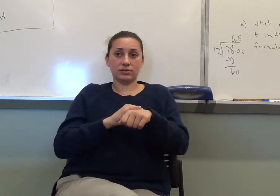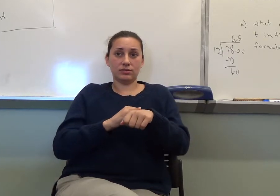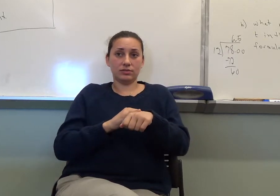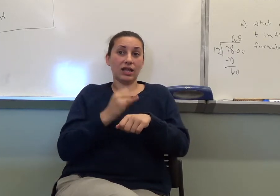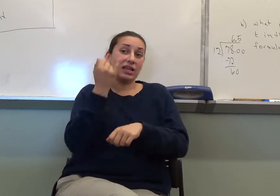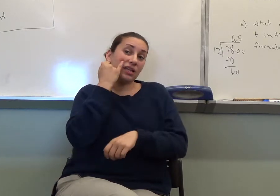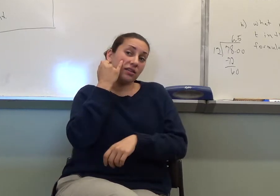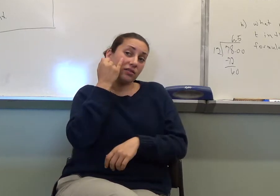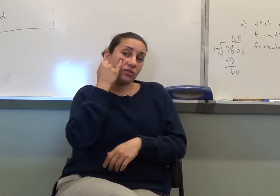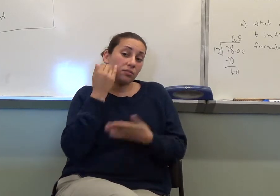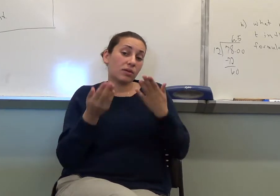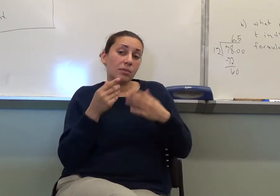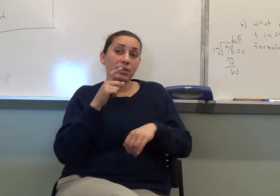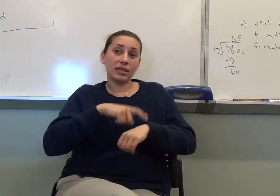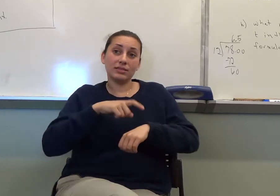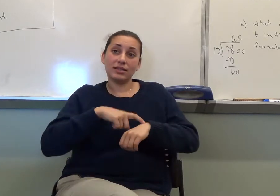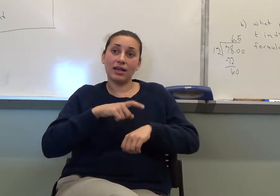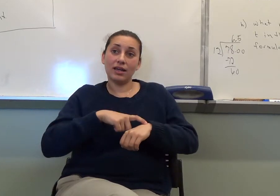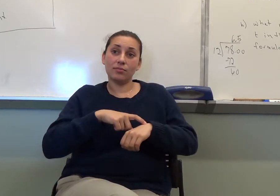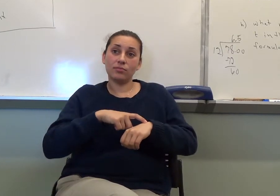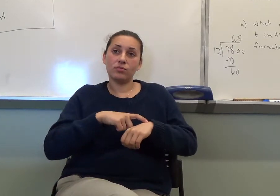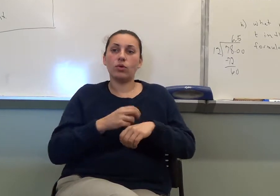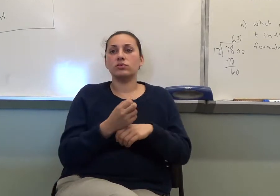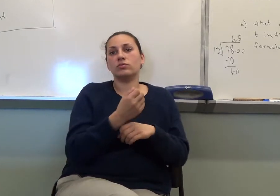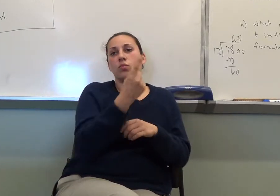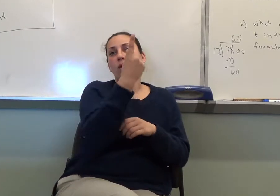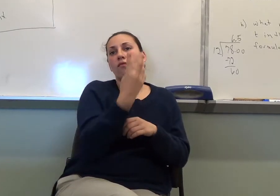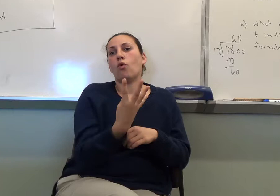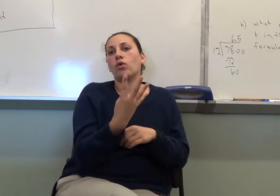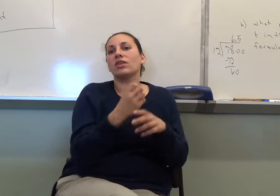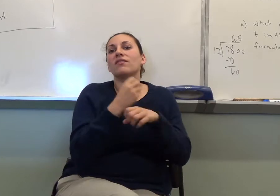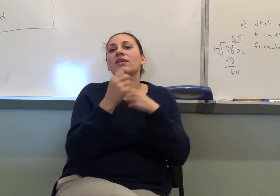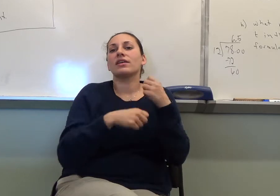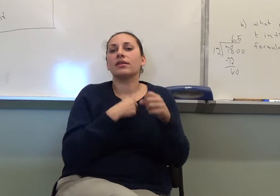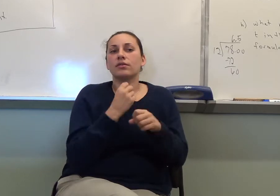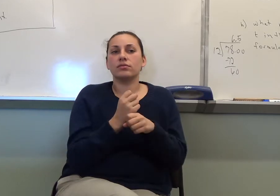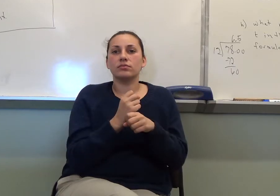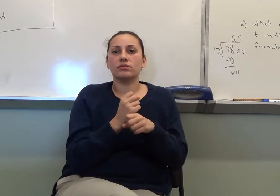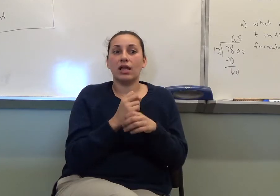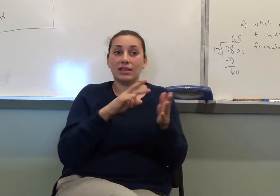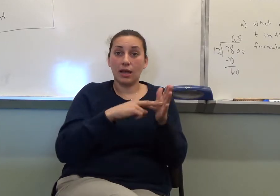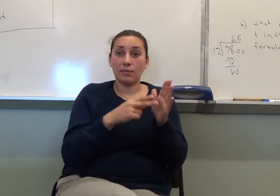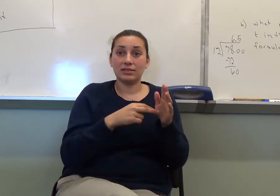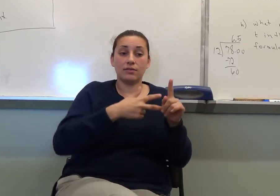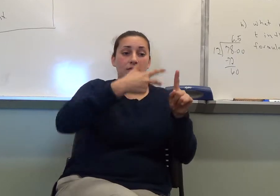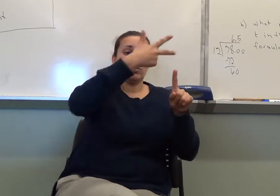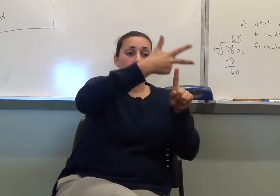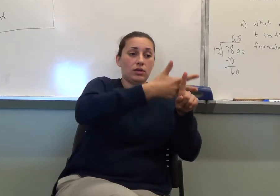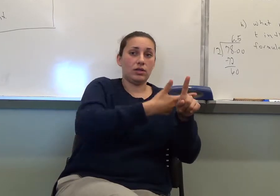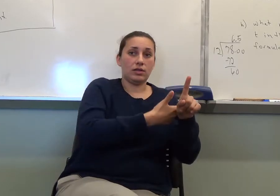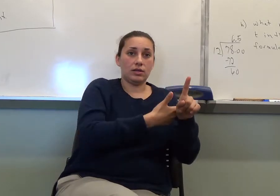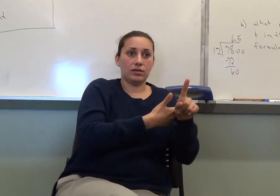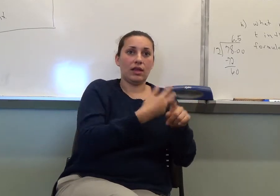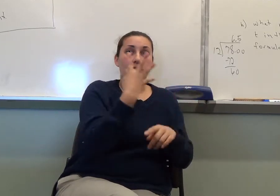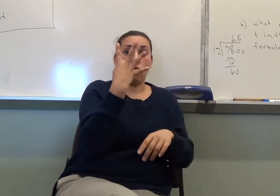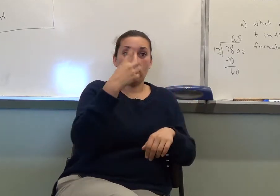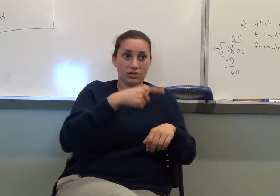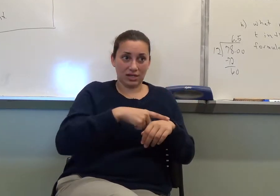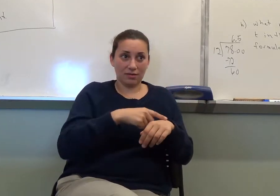were talking about it quarterly, say? That means we would compound it 4 times a year, right? So what's the